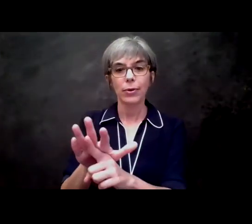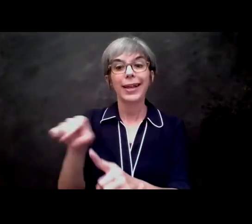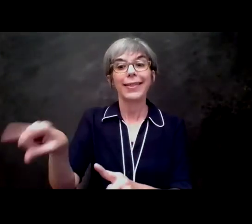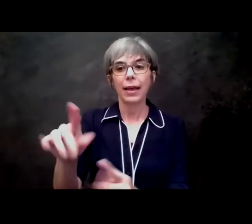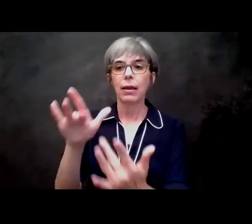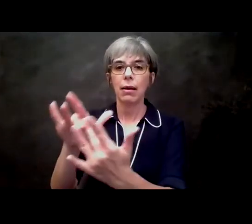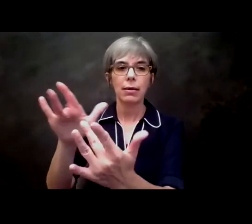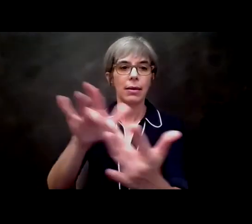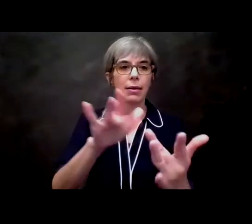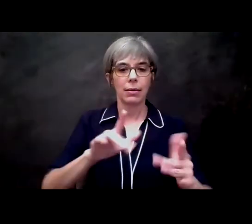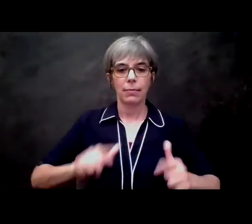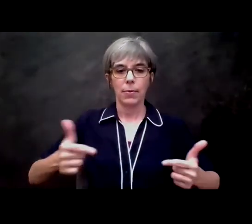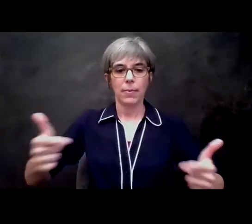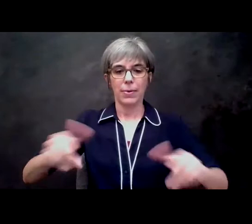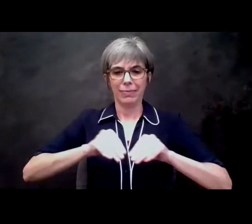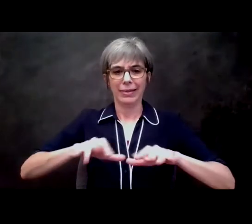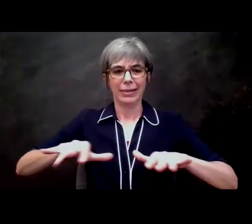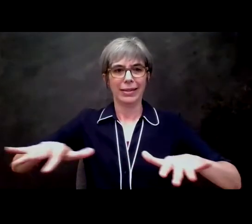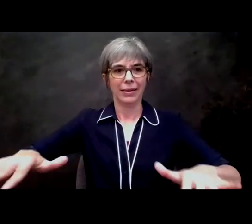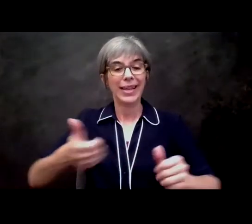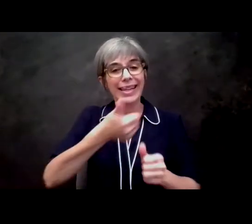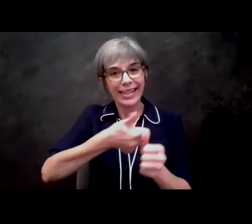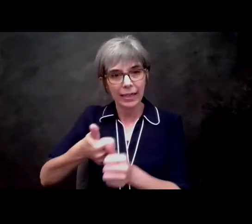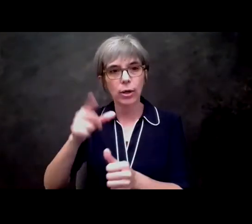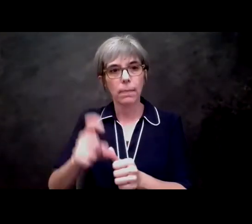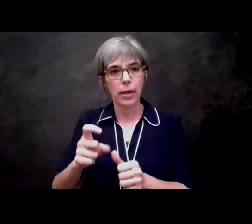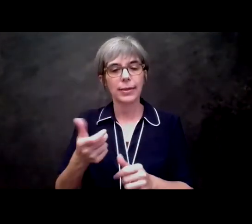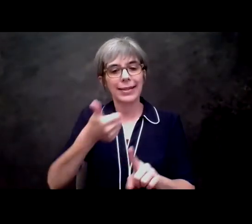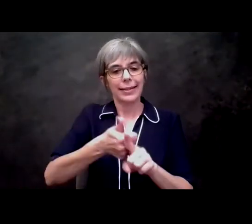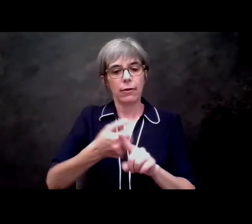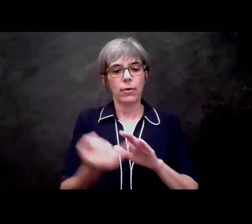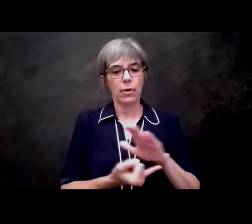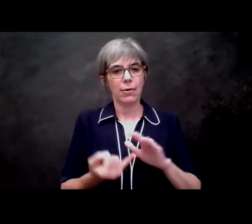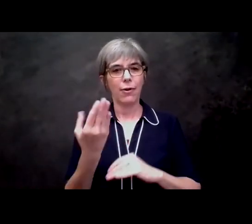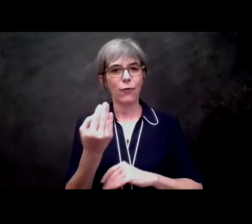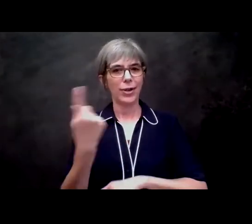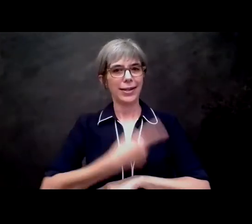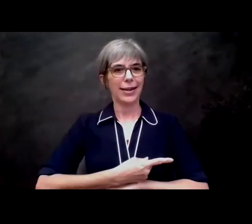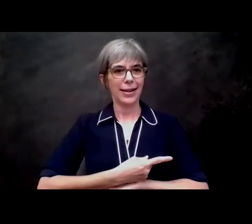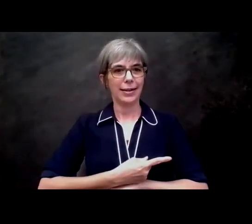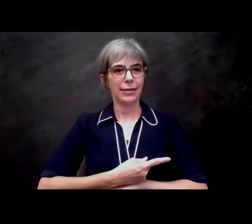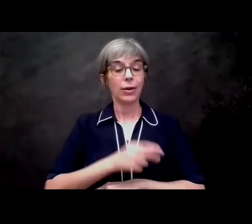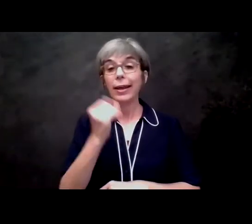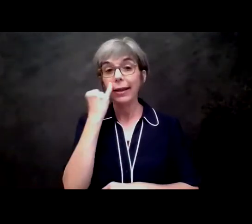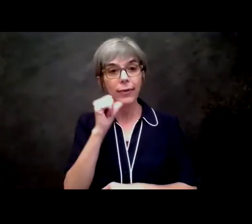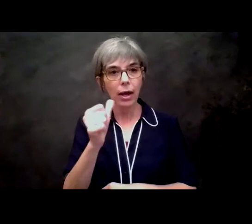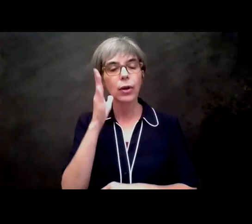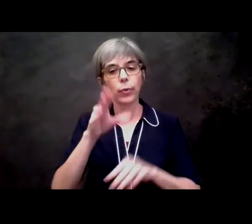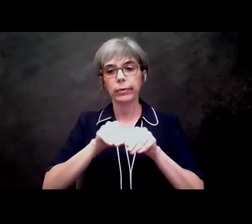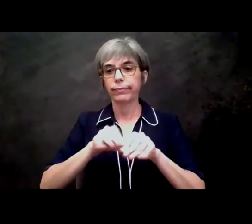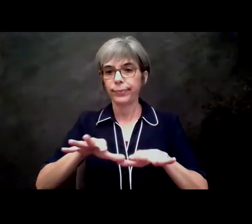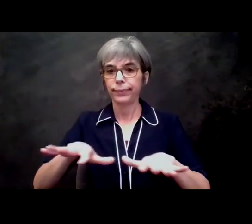for 14 days to prevent them from spreading the virus should they become infected. Also, recently we've heard reports